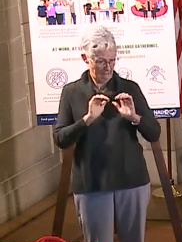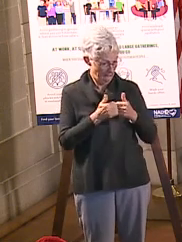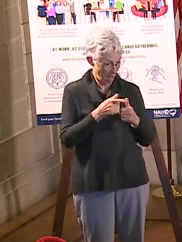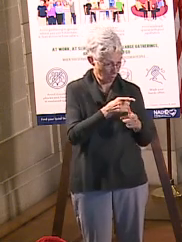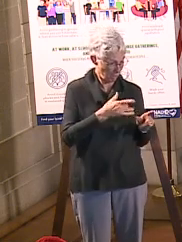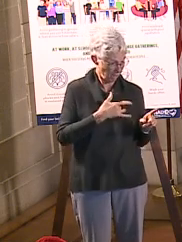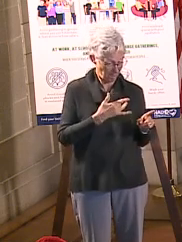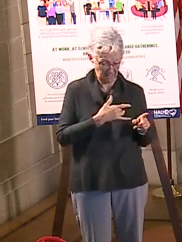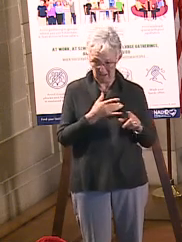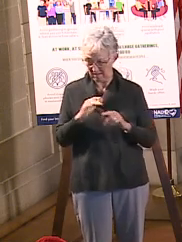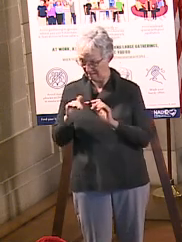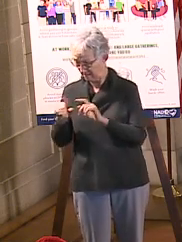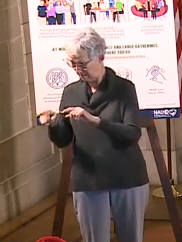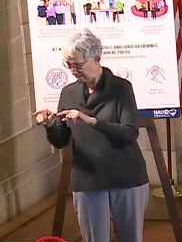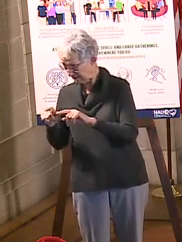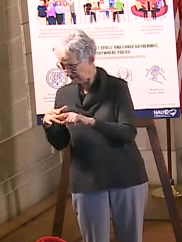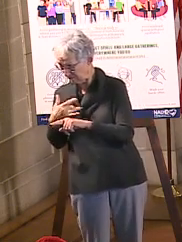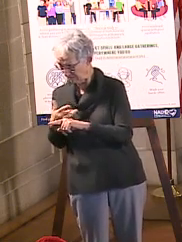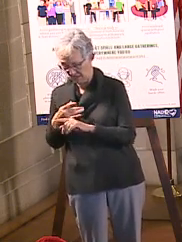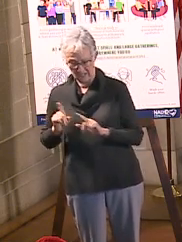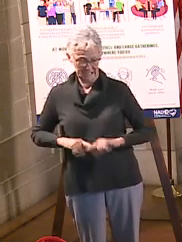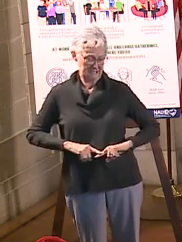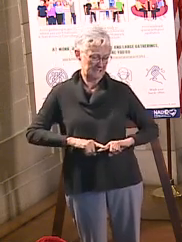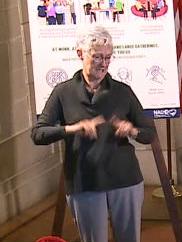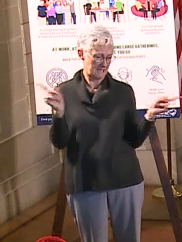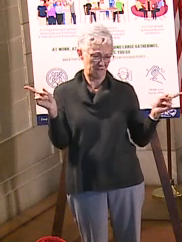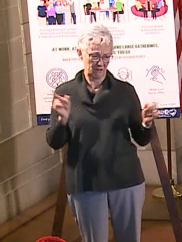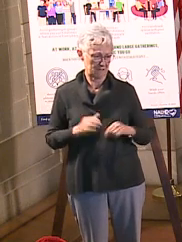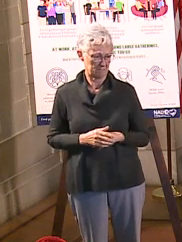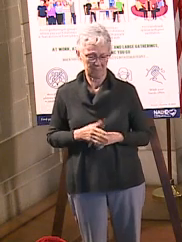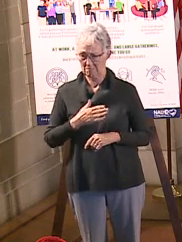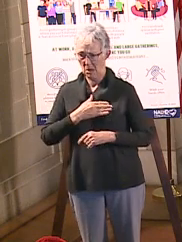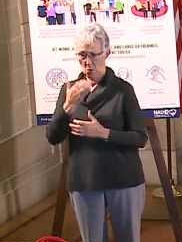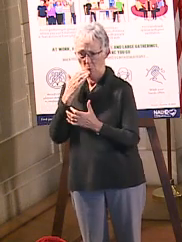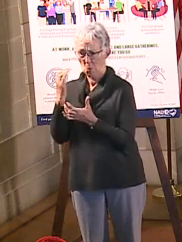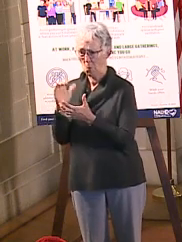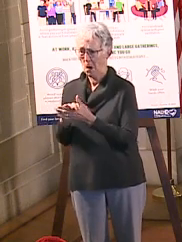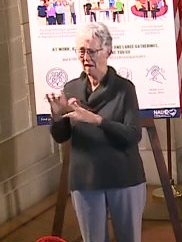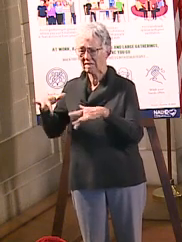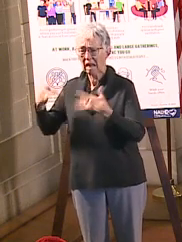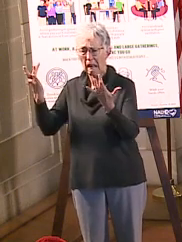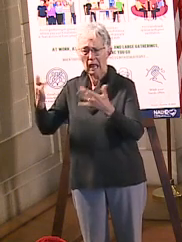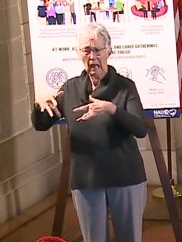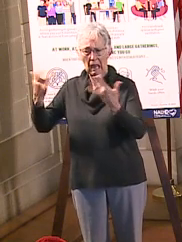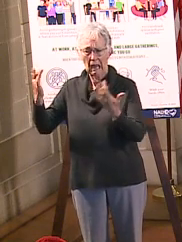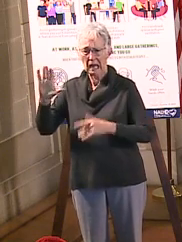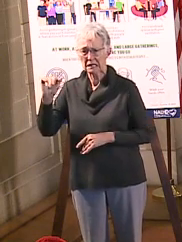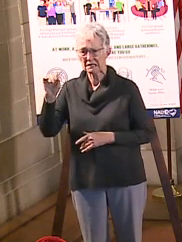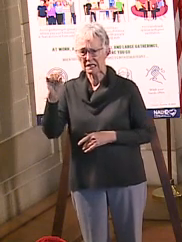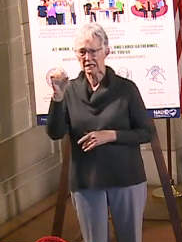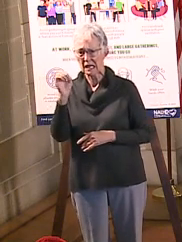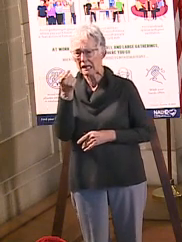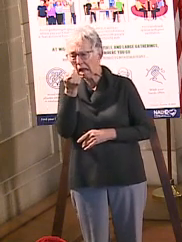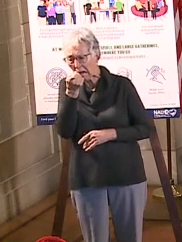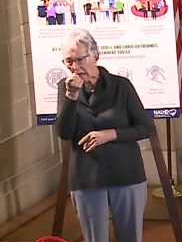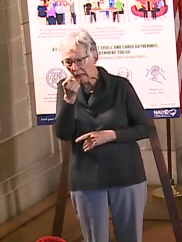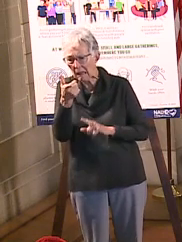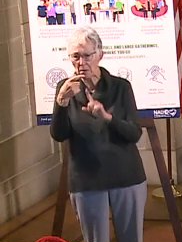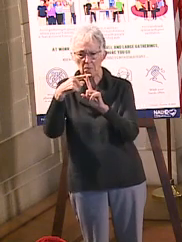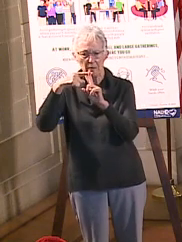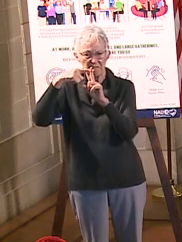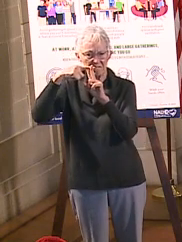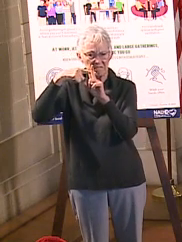turned out well for us. My wife had minor symptoms, just a slight fever,